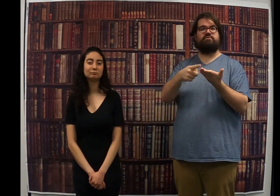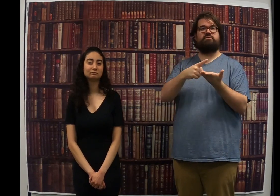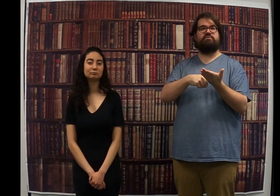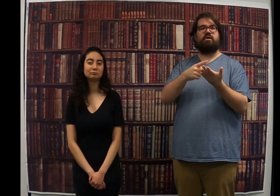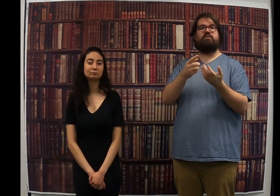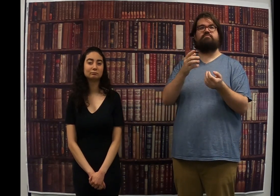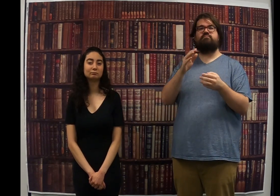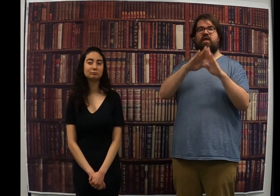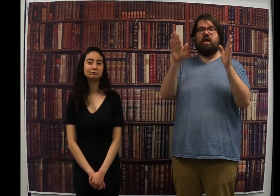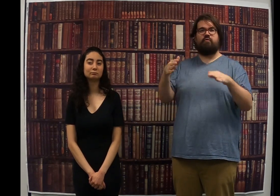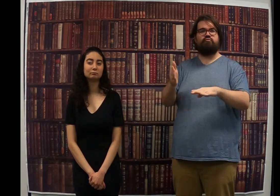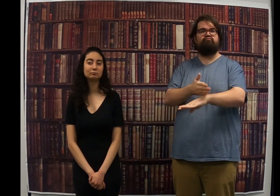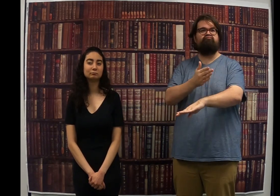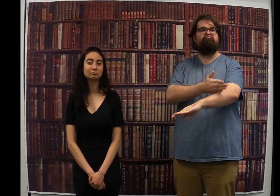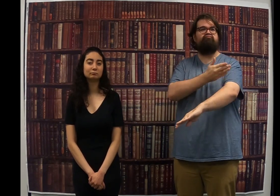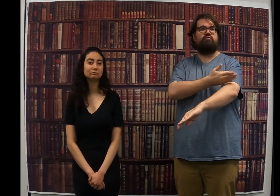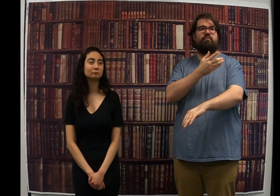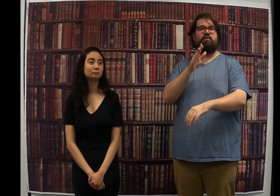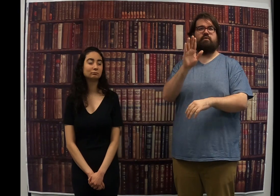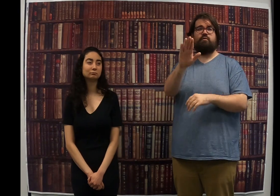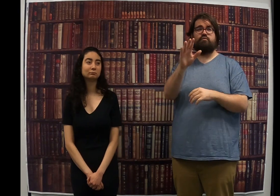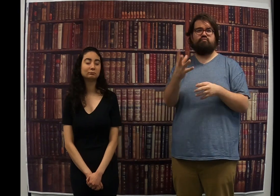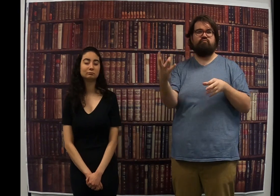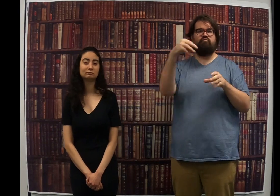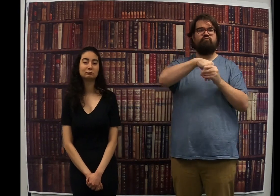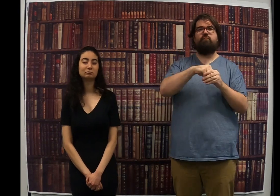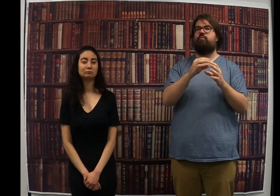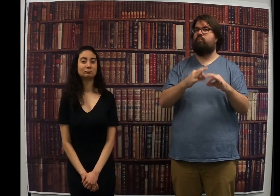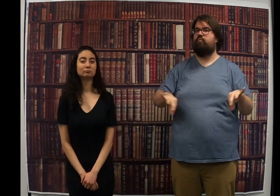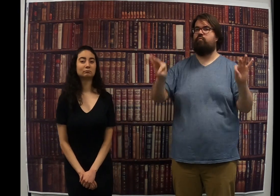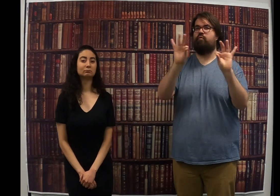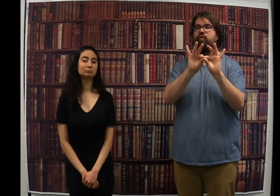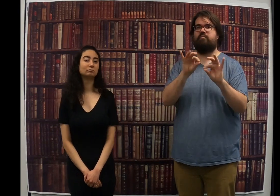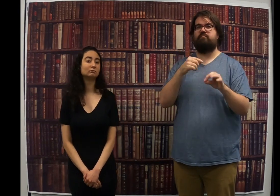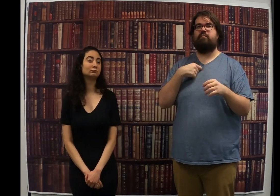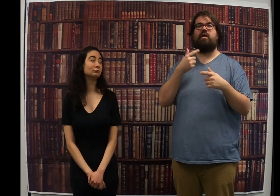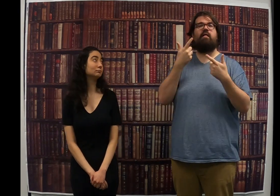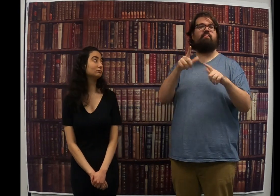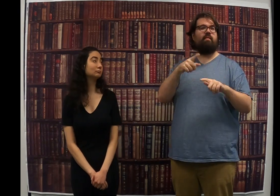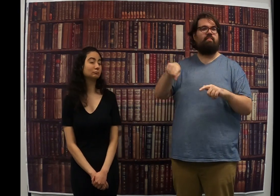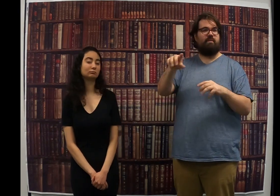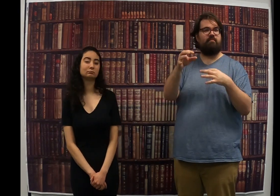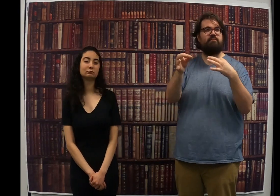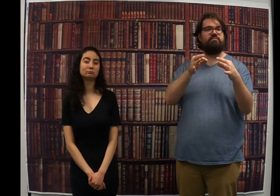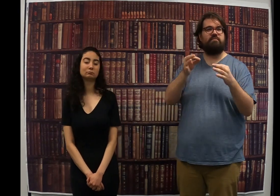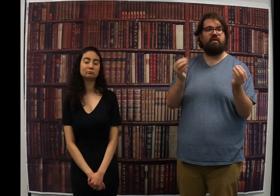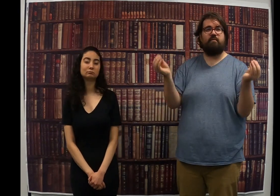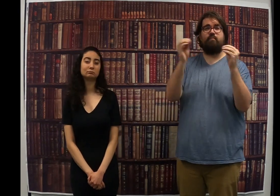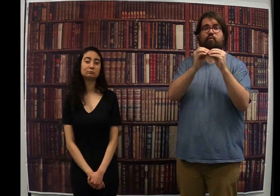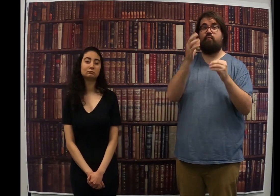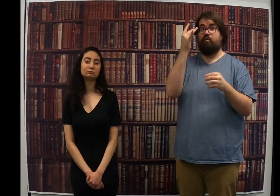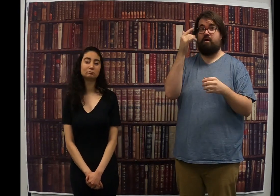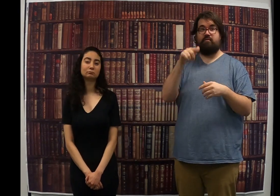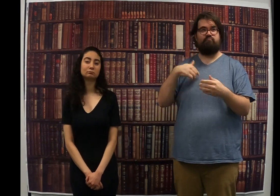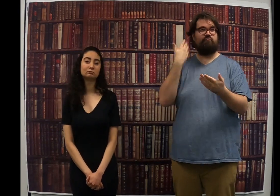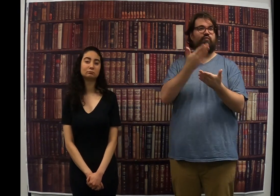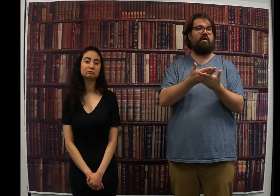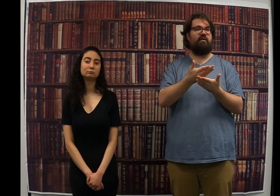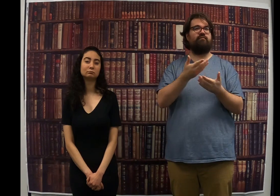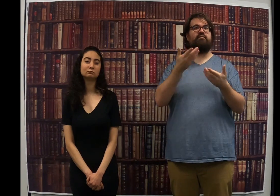most crucial part of it. But I shall allow them to illuminate this further, as we have arrived. I shall